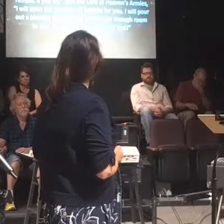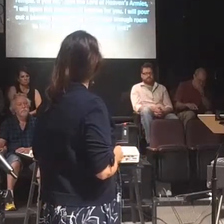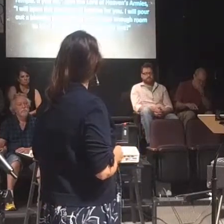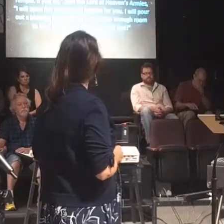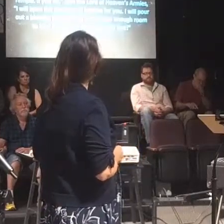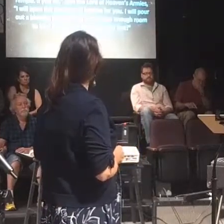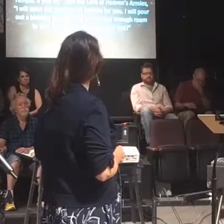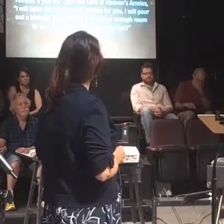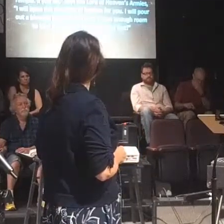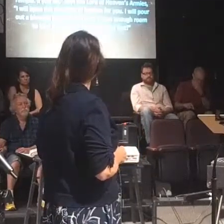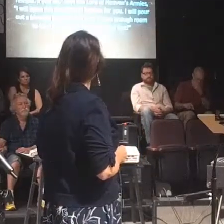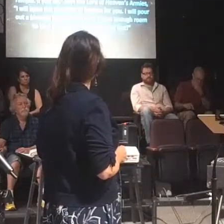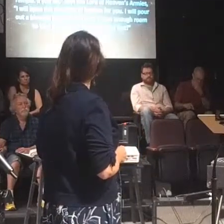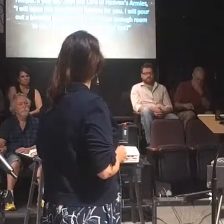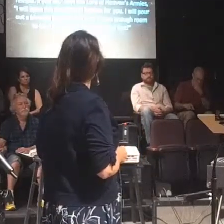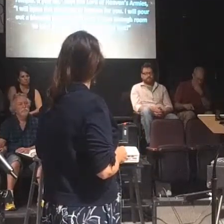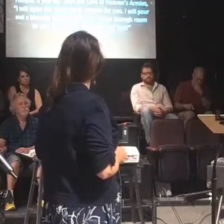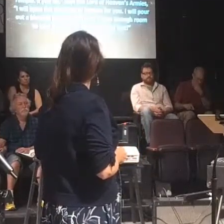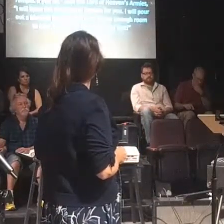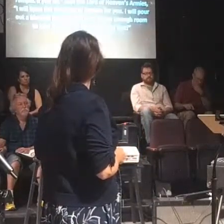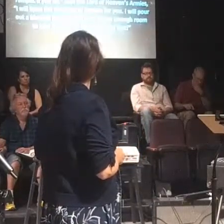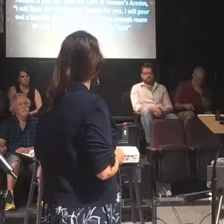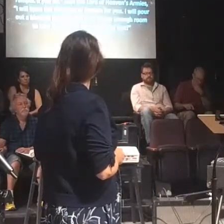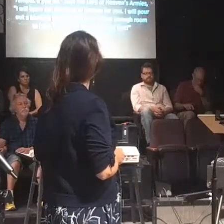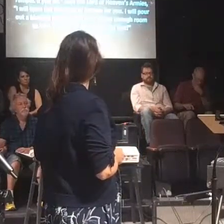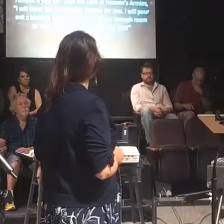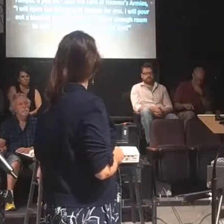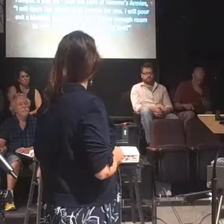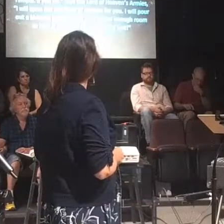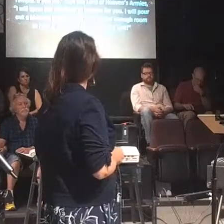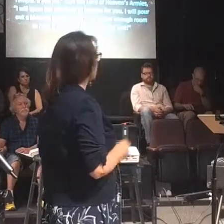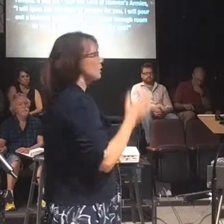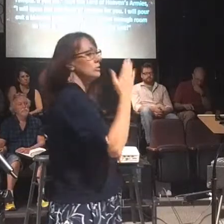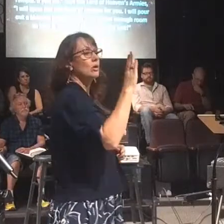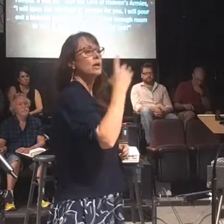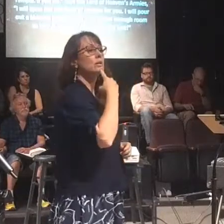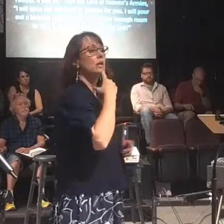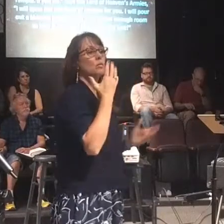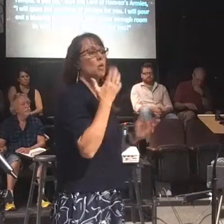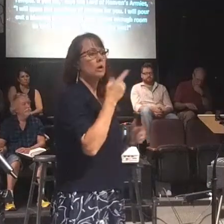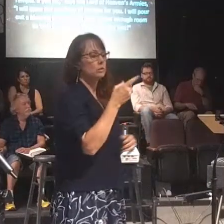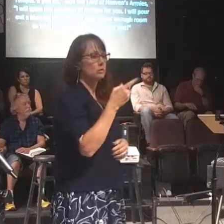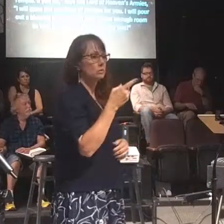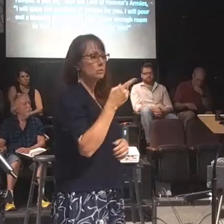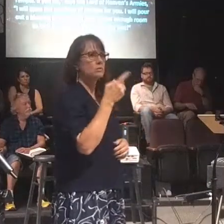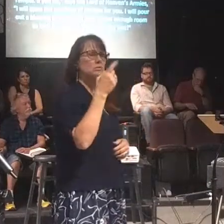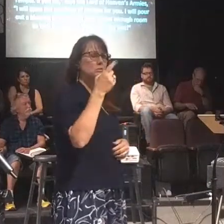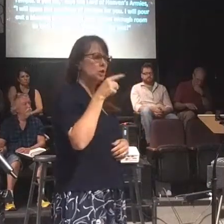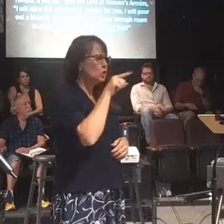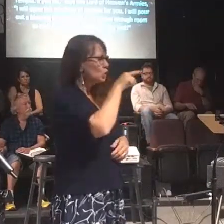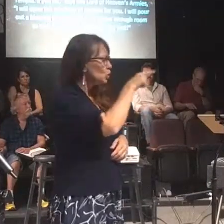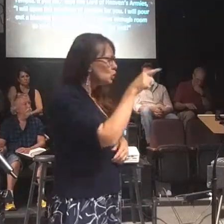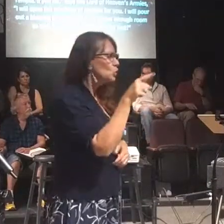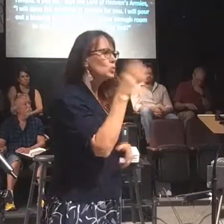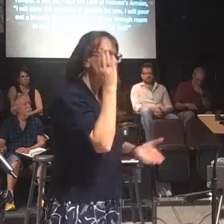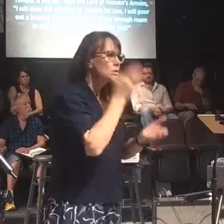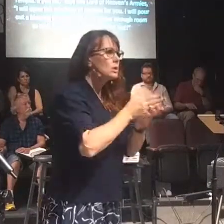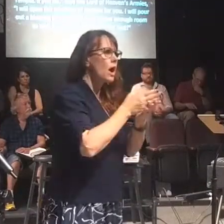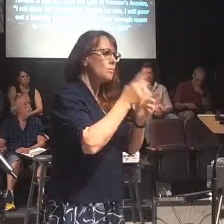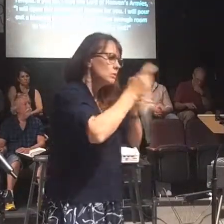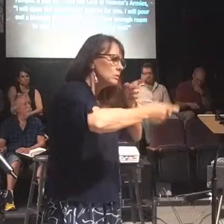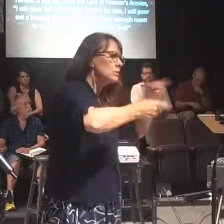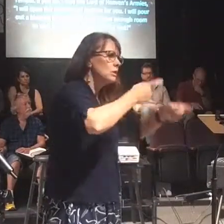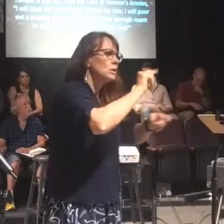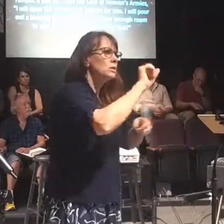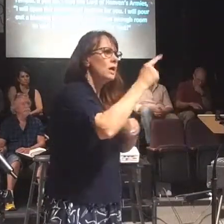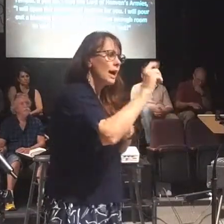it. Put me to the test. So he's basically saying, you stop tithing. You're not all in.